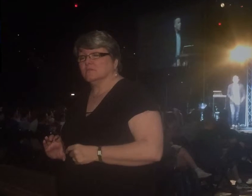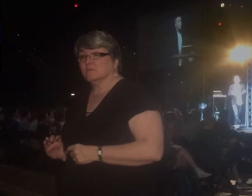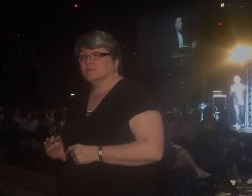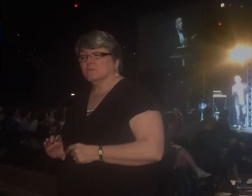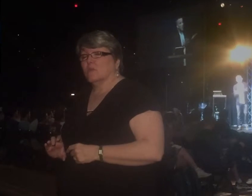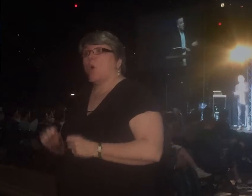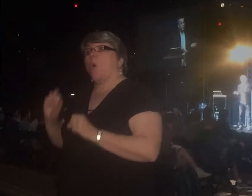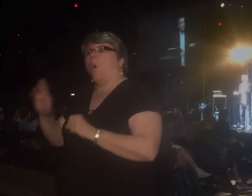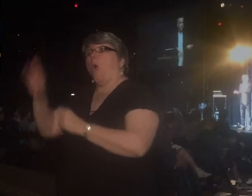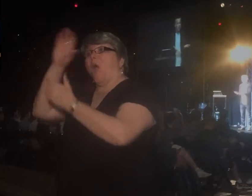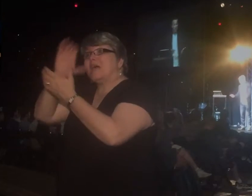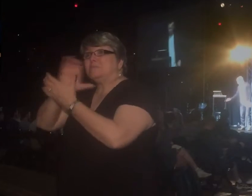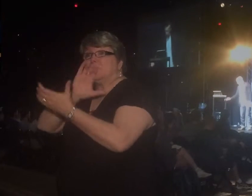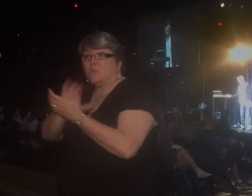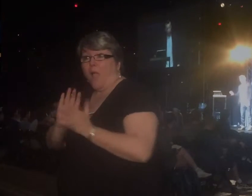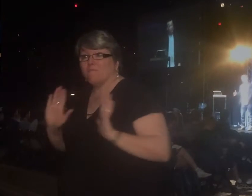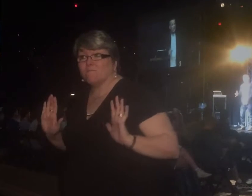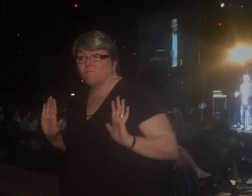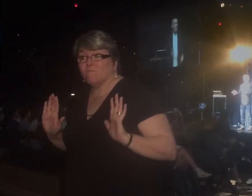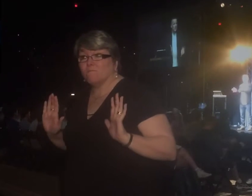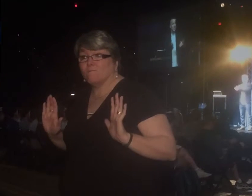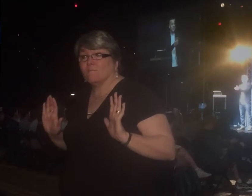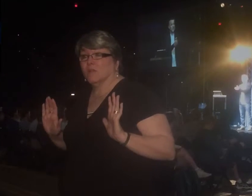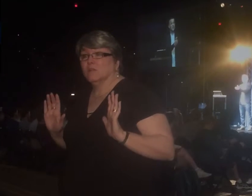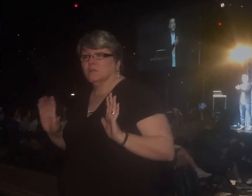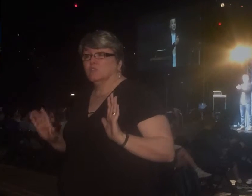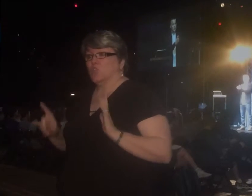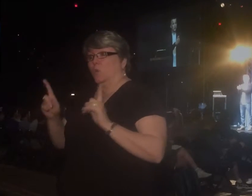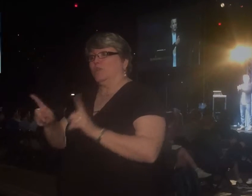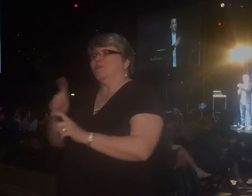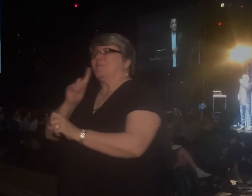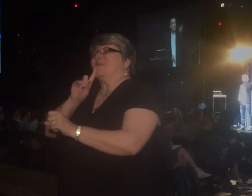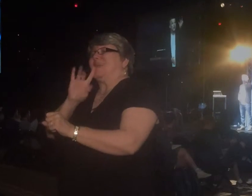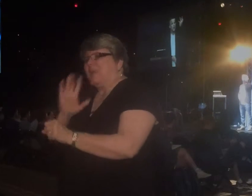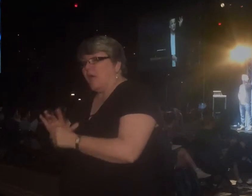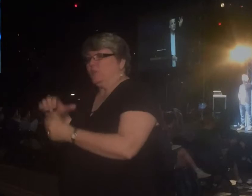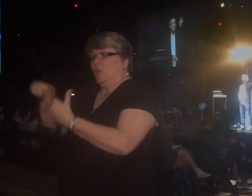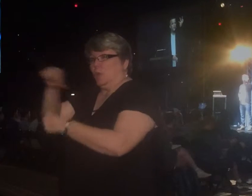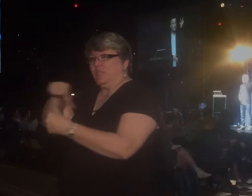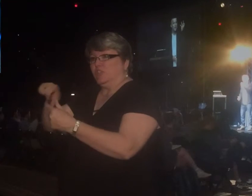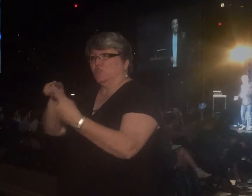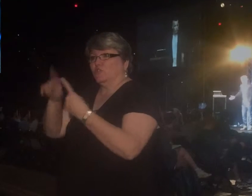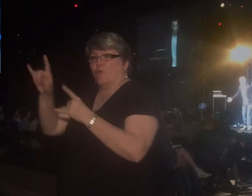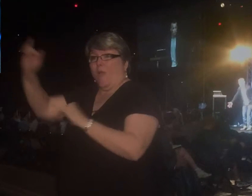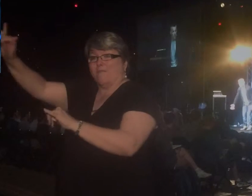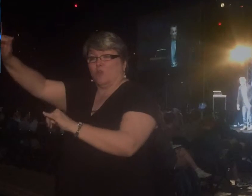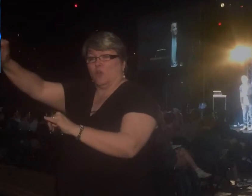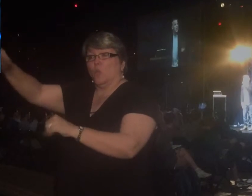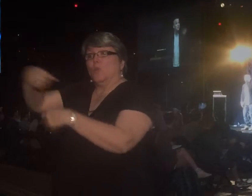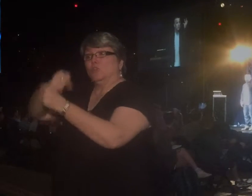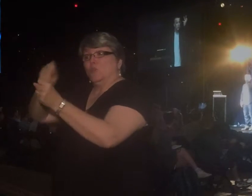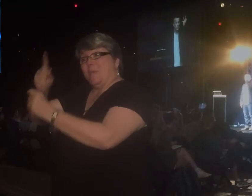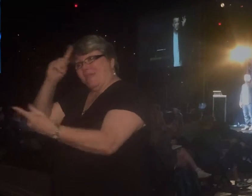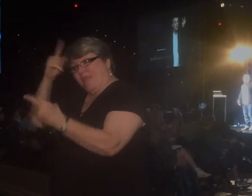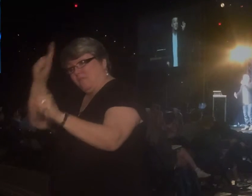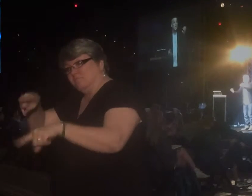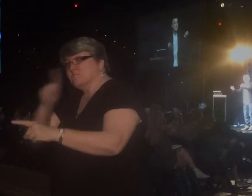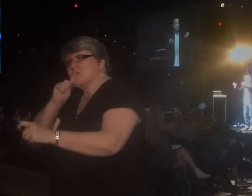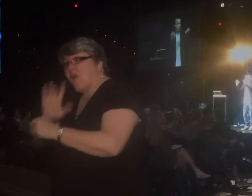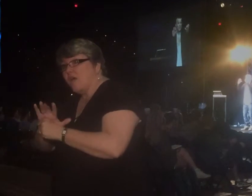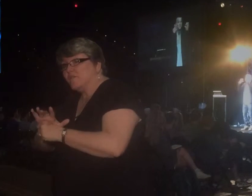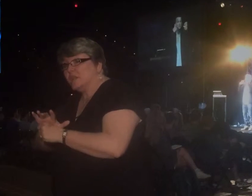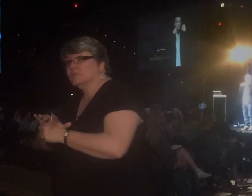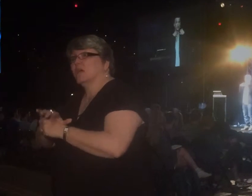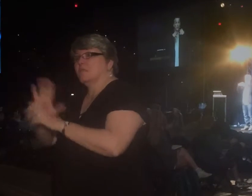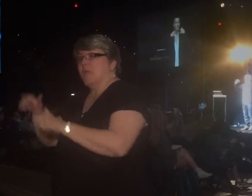Christ, or husband and wife, when you've crossed that line of making a covenant with one another unto forever. And when you make that covenant